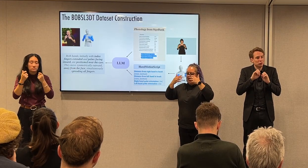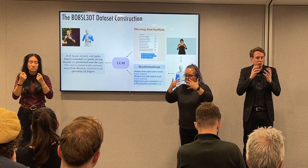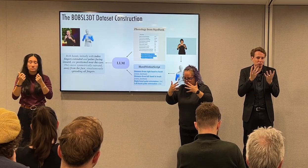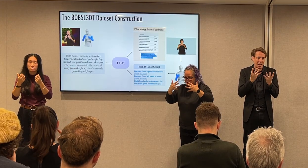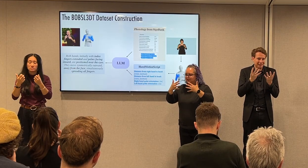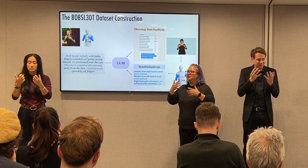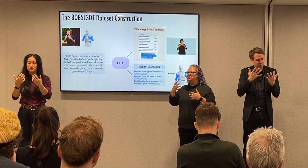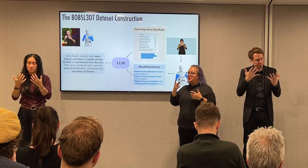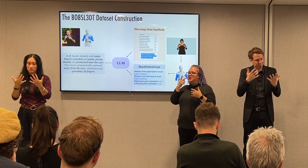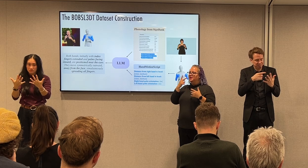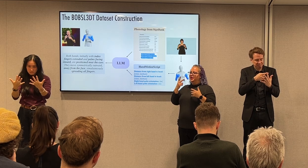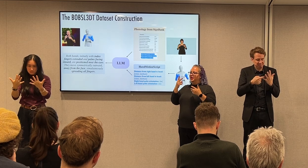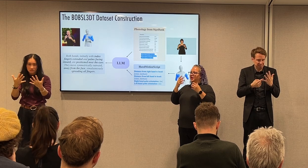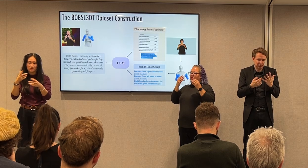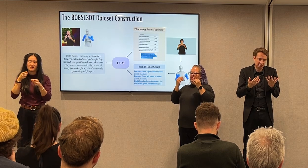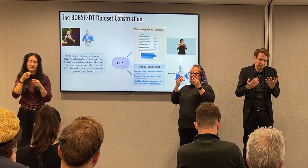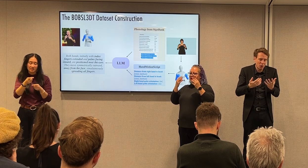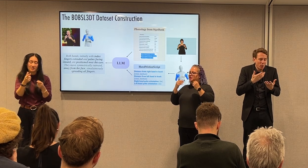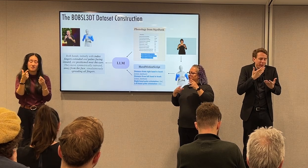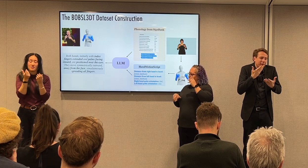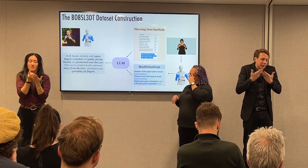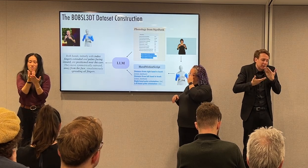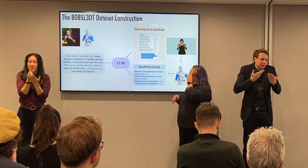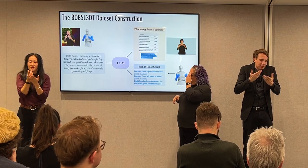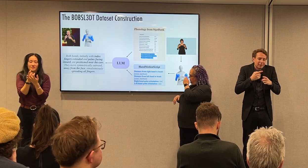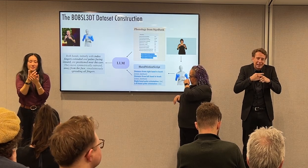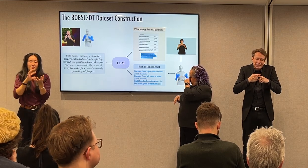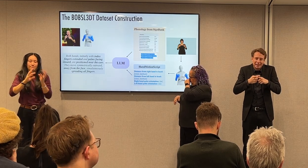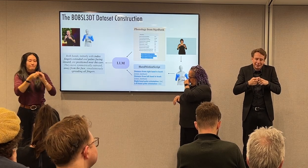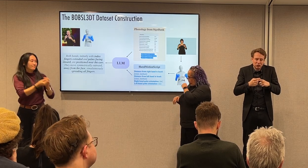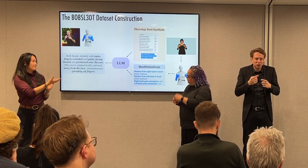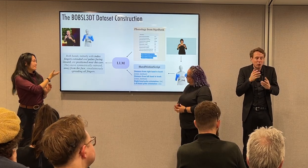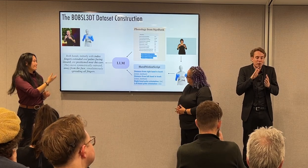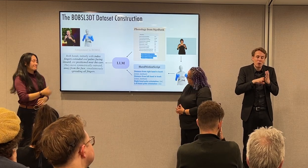see it's a combination of information from sign bank and hand motion script.